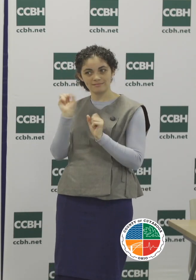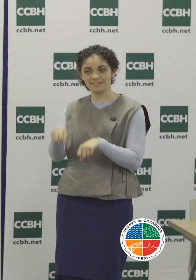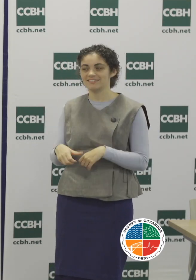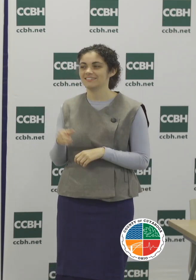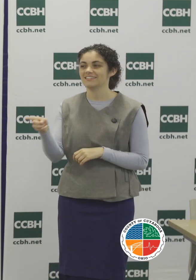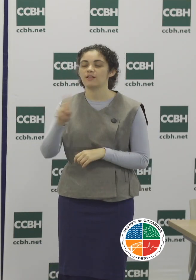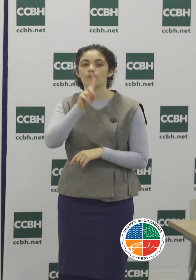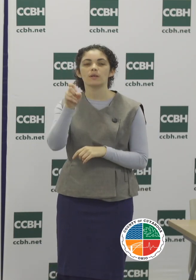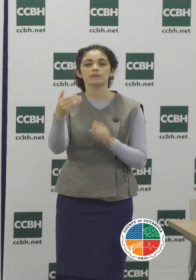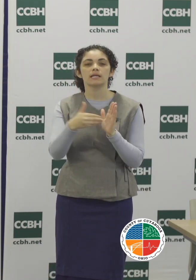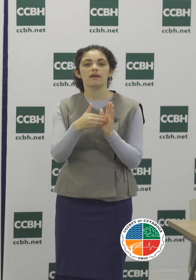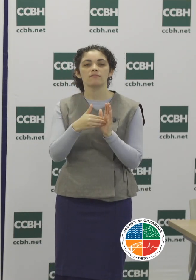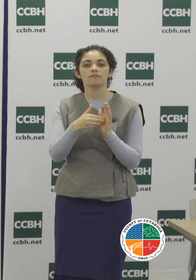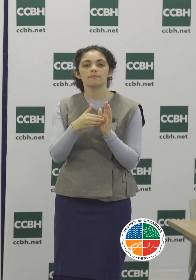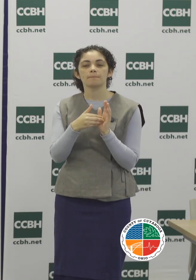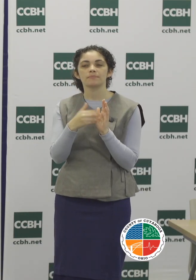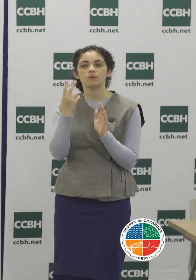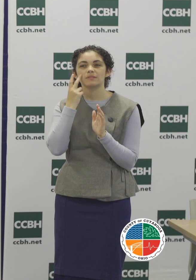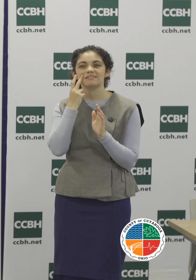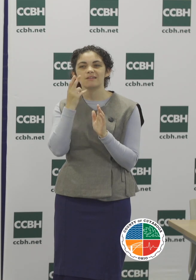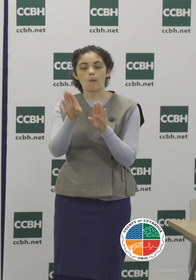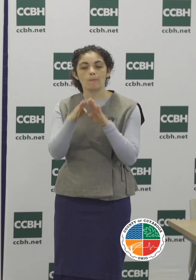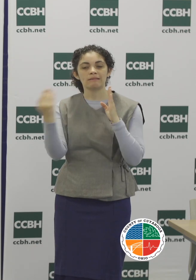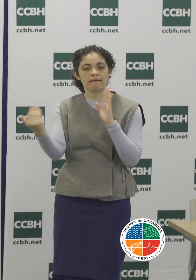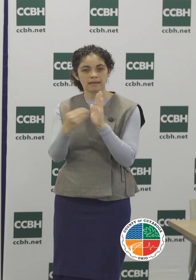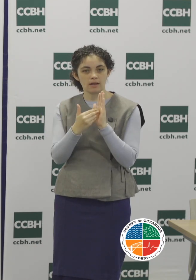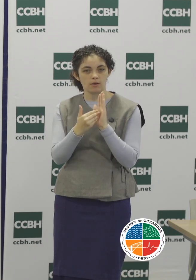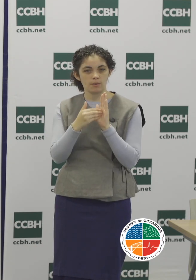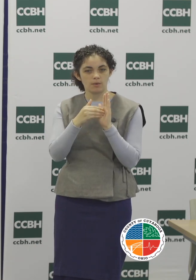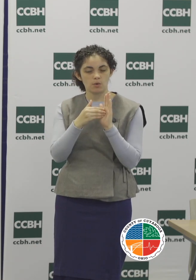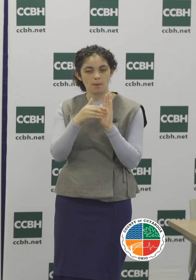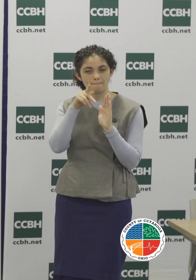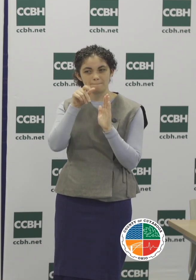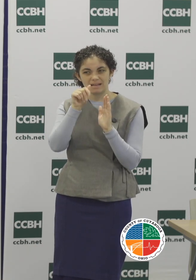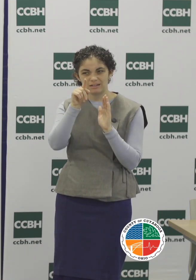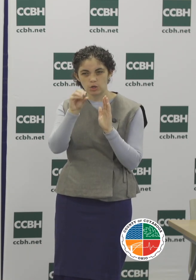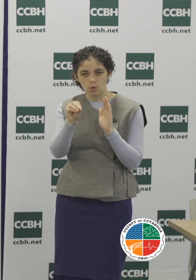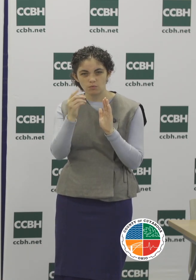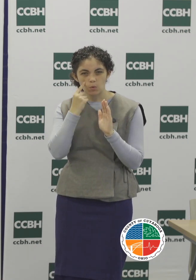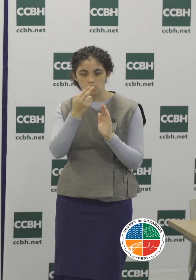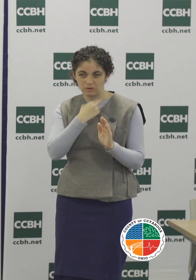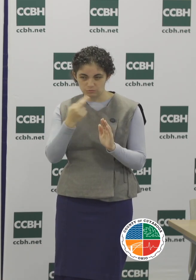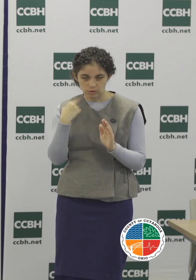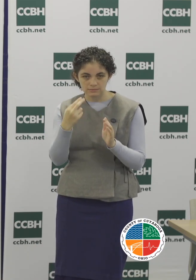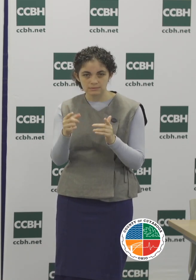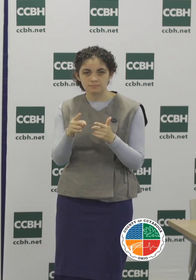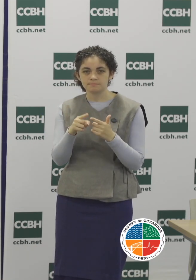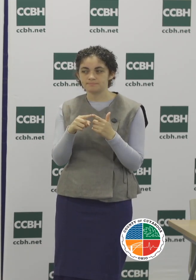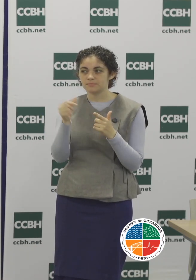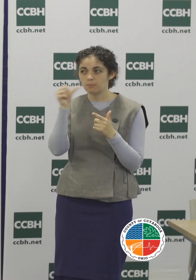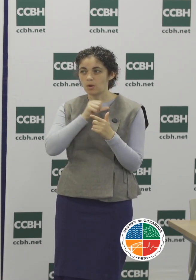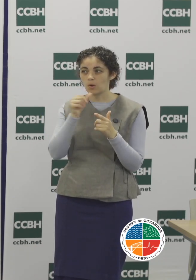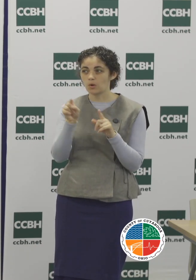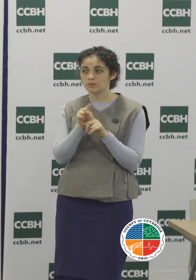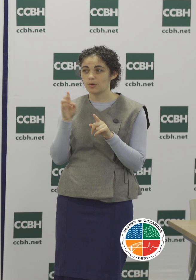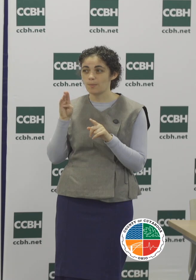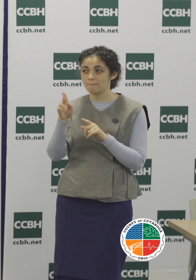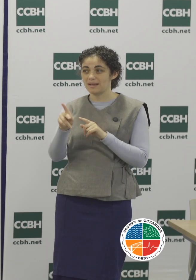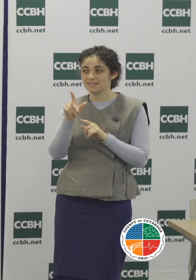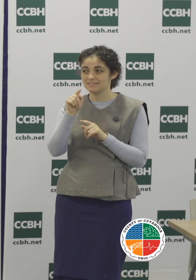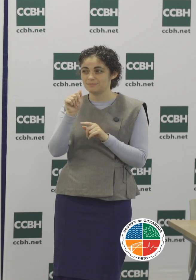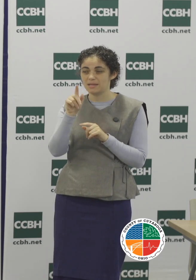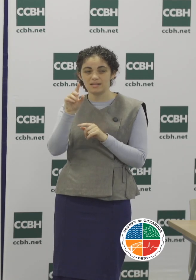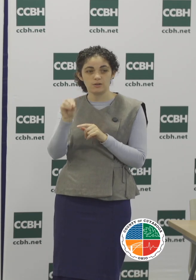The question is about, as we've seen reopening occur, patios have been, people have gone back to patios